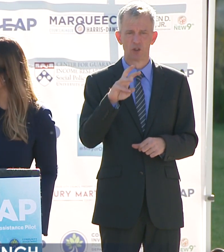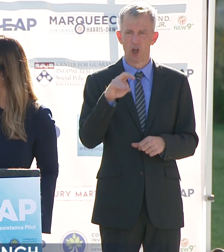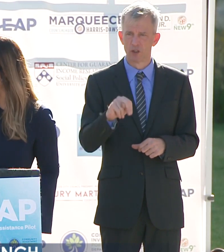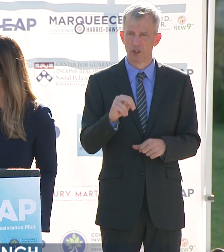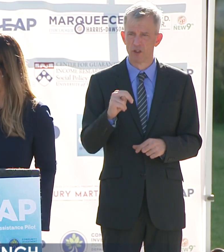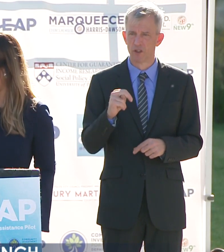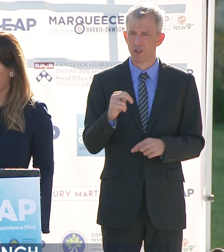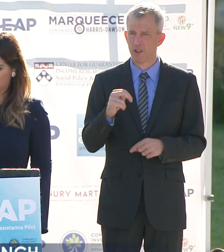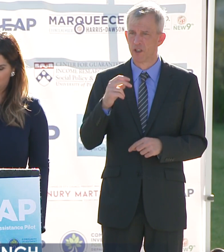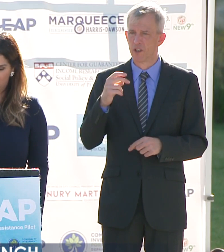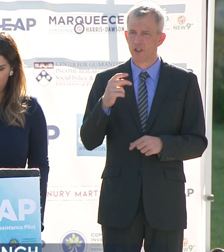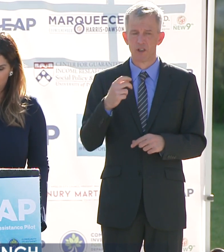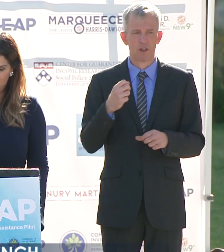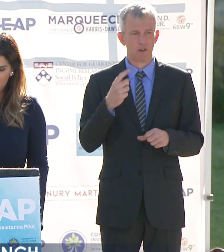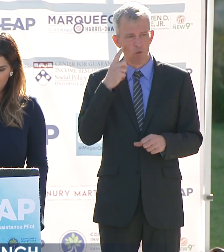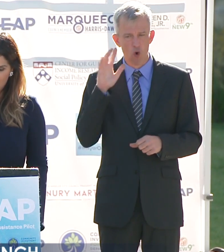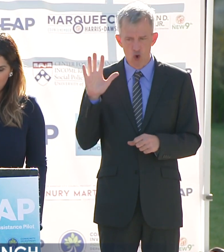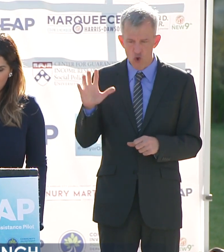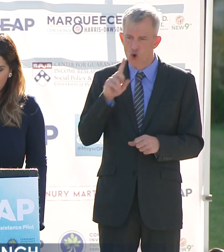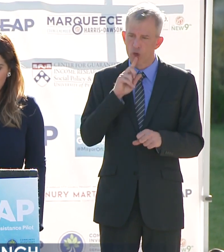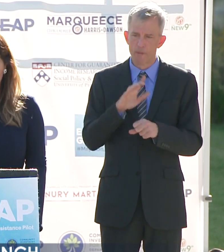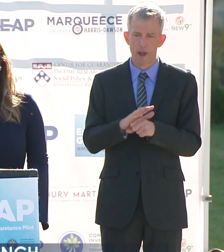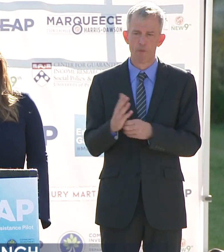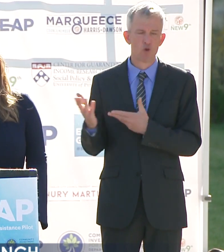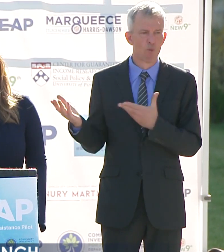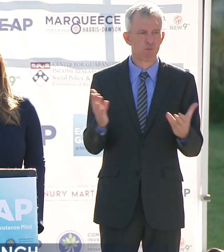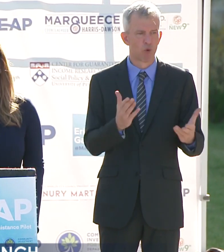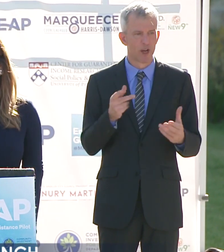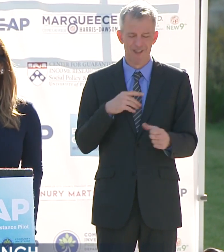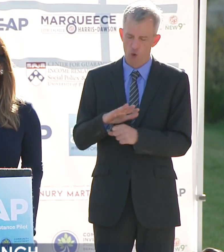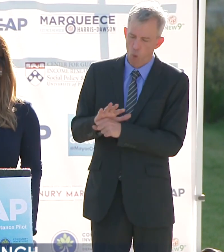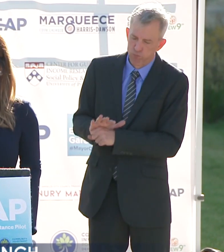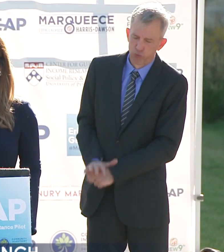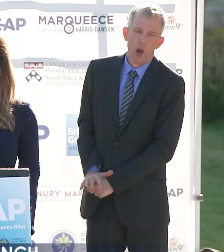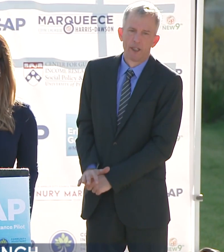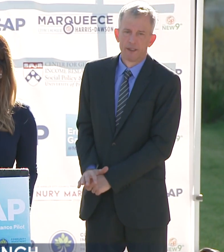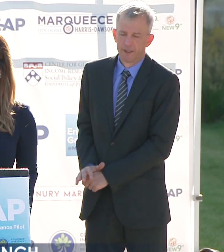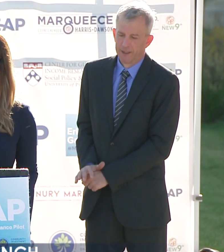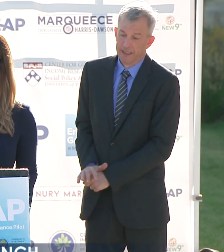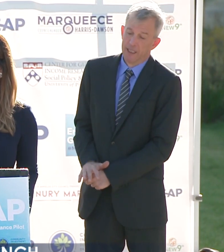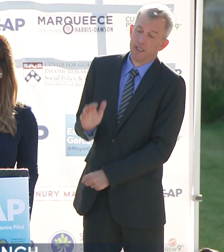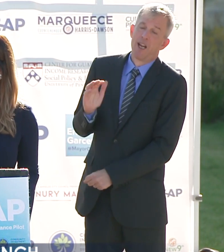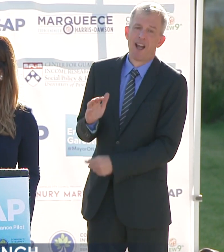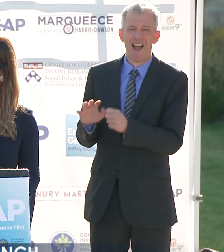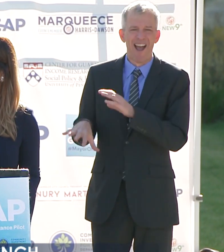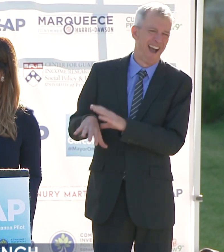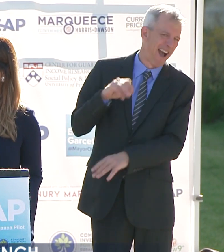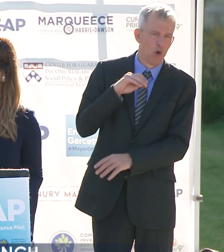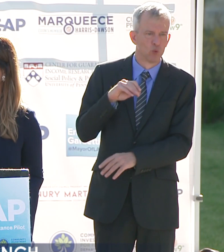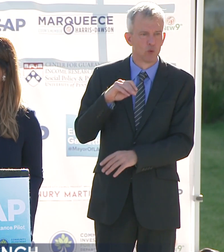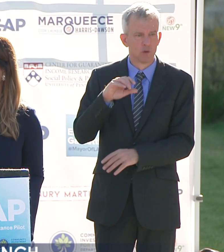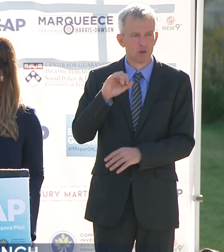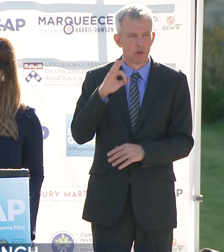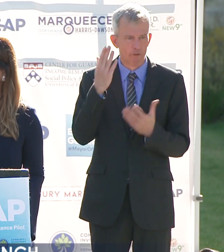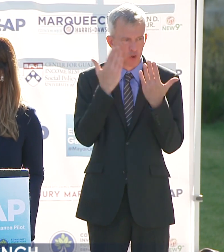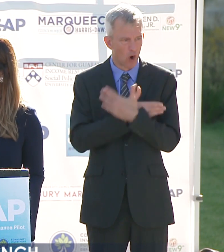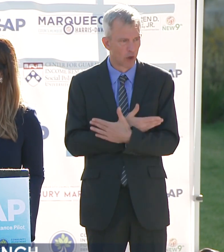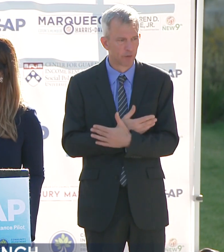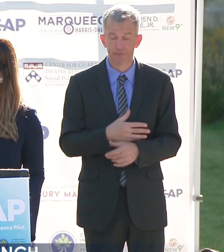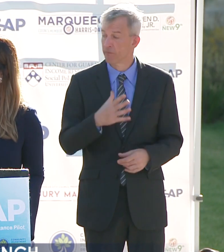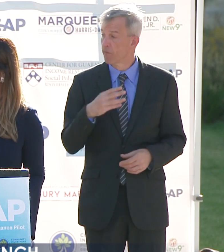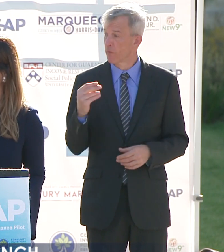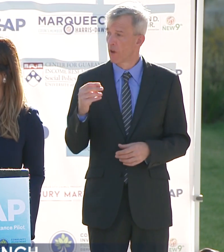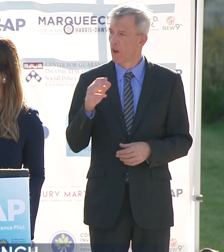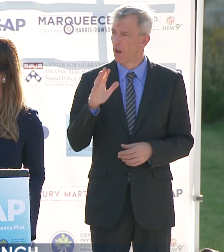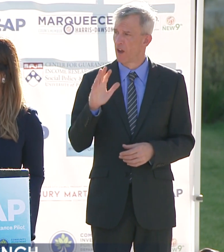the unseen out of the shadows. And to the amazing staff, the council staff that we've worked with, we've been working together